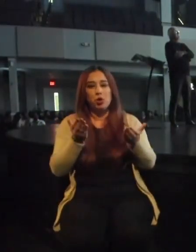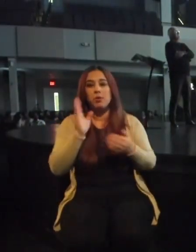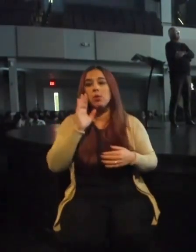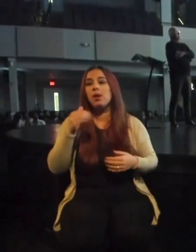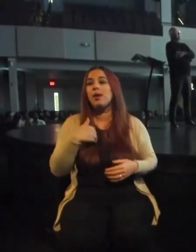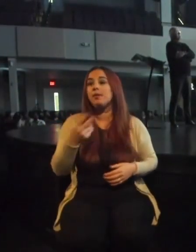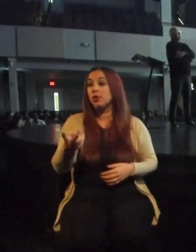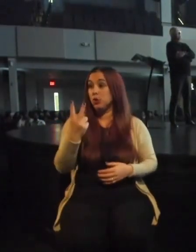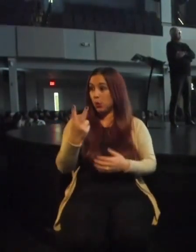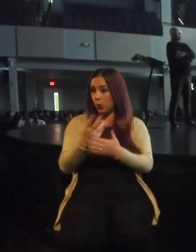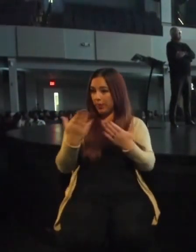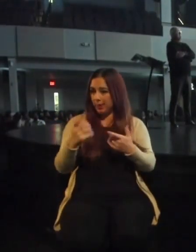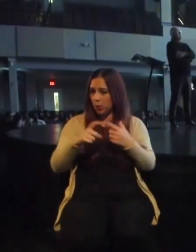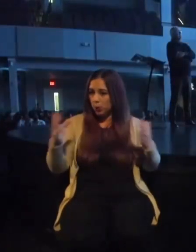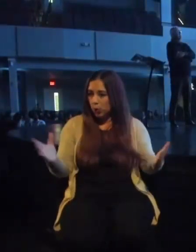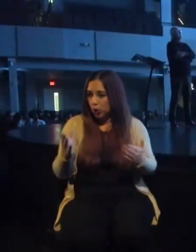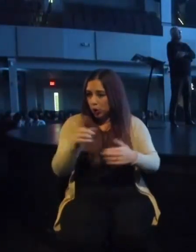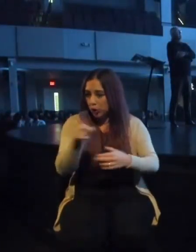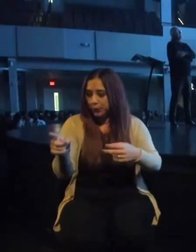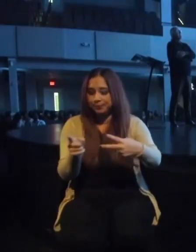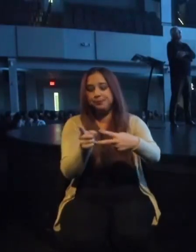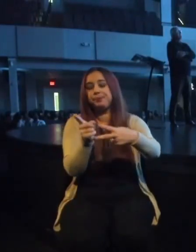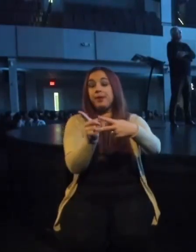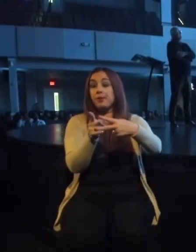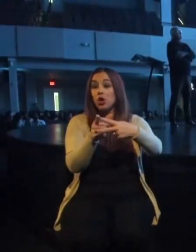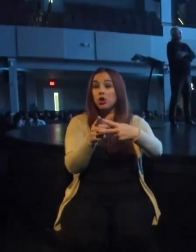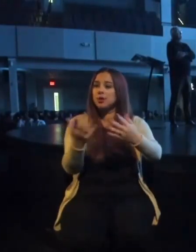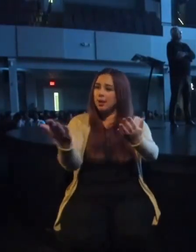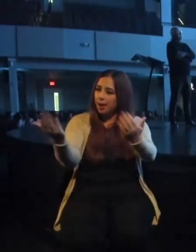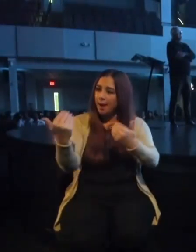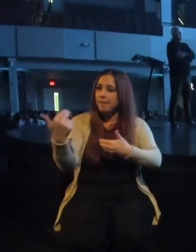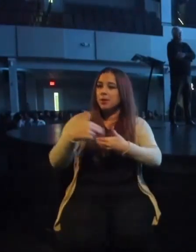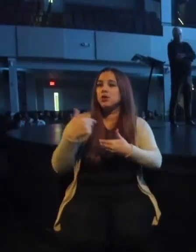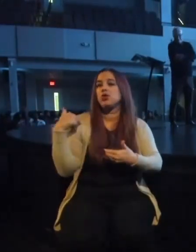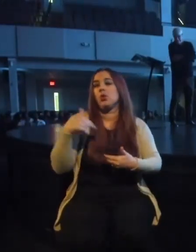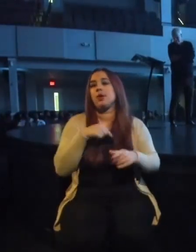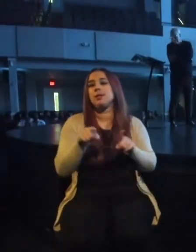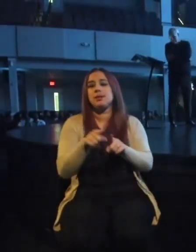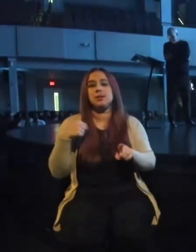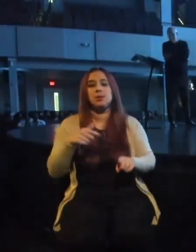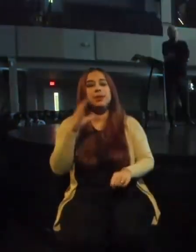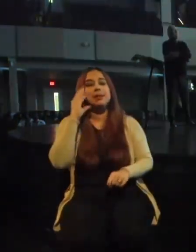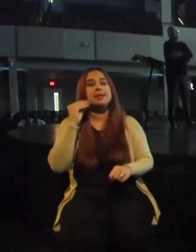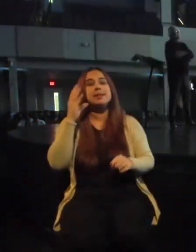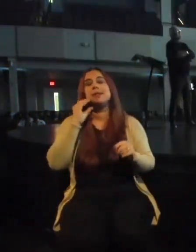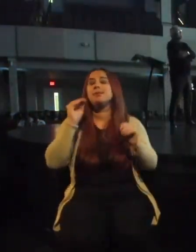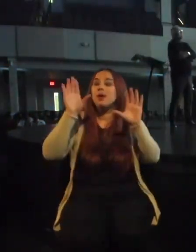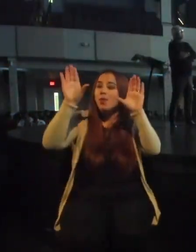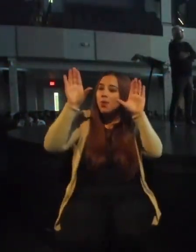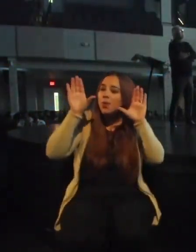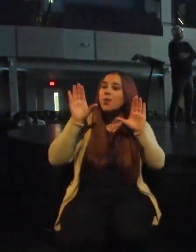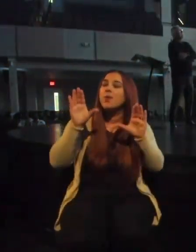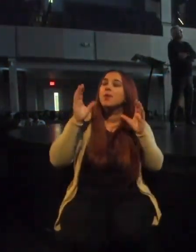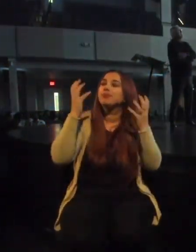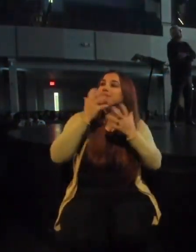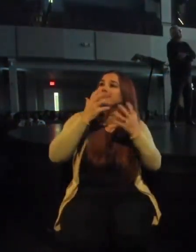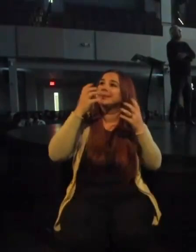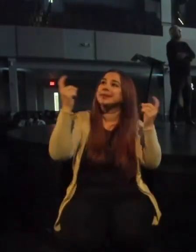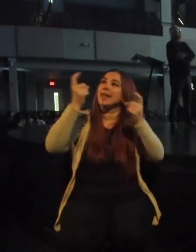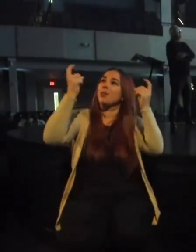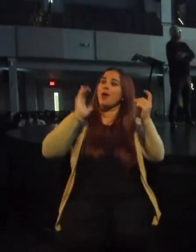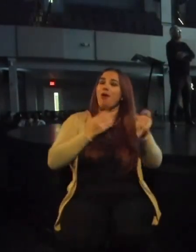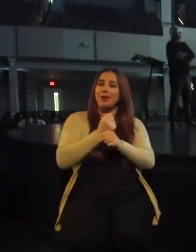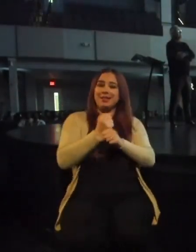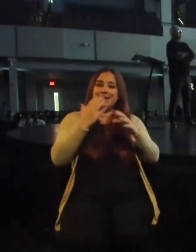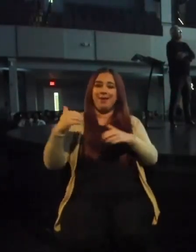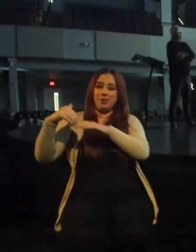two things I want to encourage you with. First, come join us as we experience the wonder and the fun of celebrating our Savior